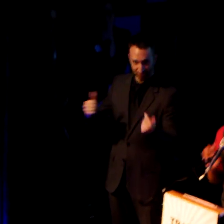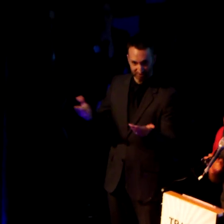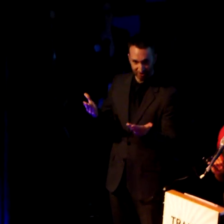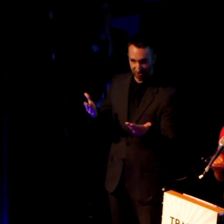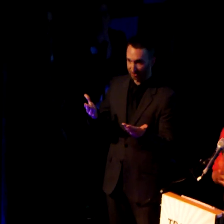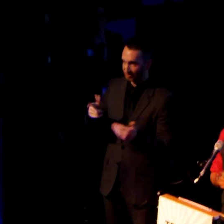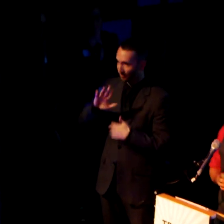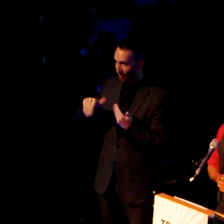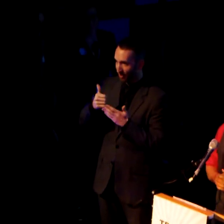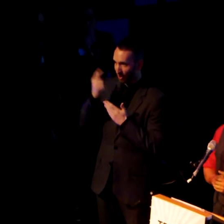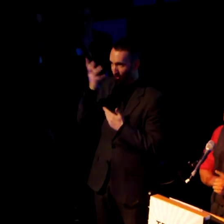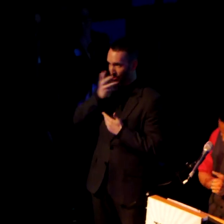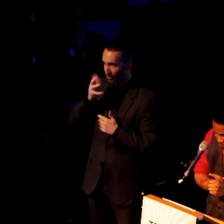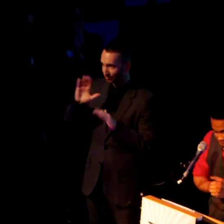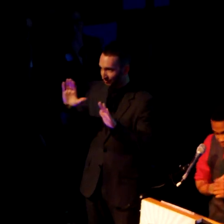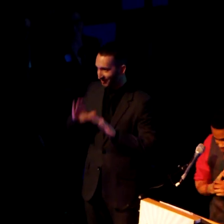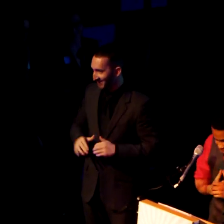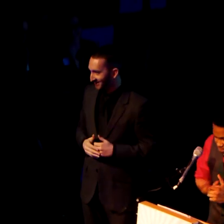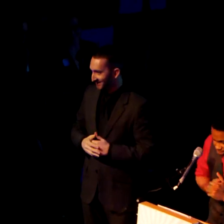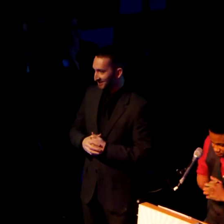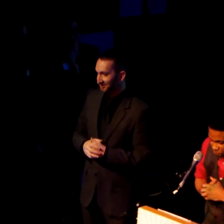Y'all look great.